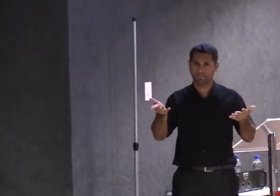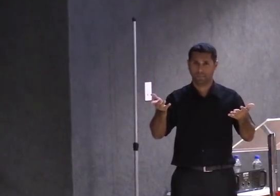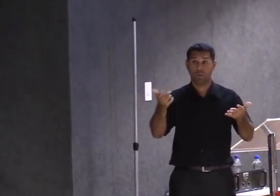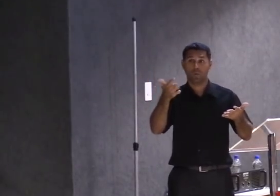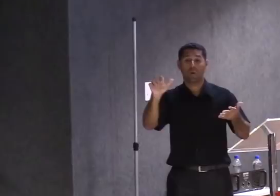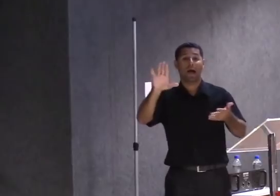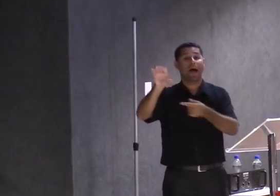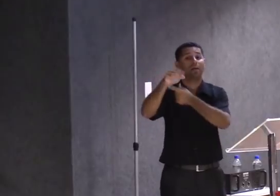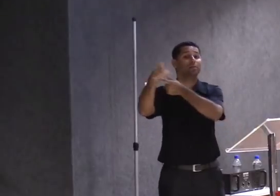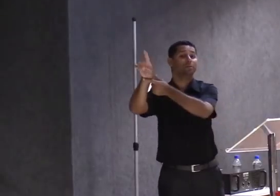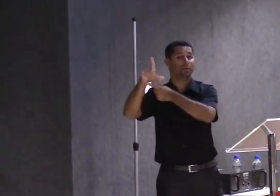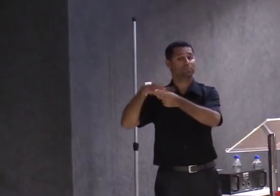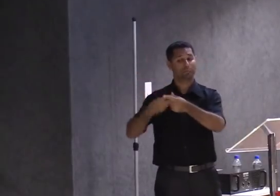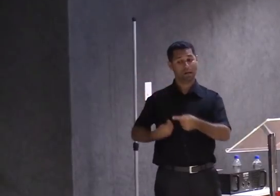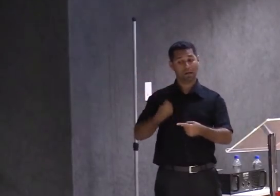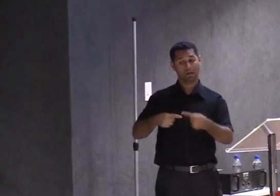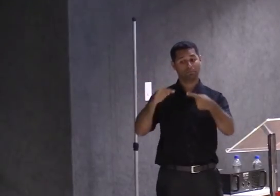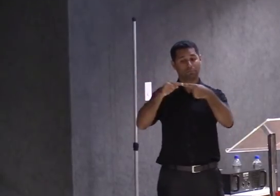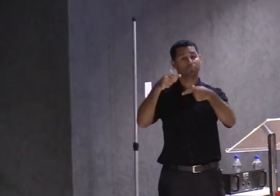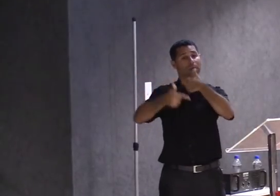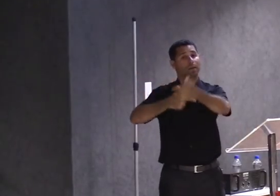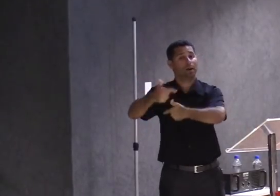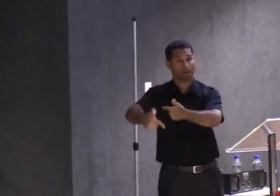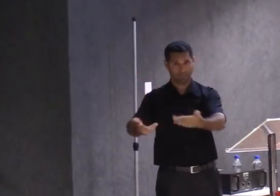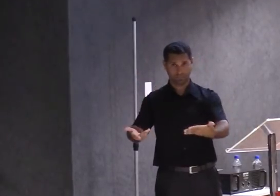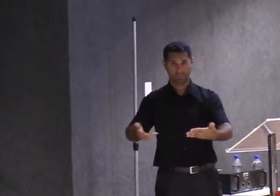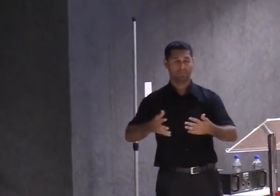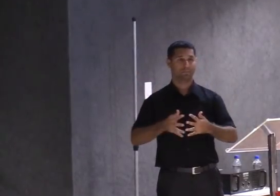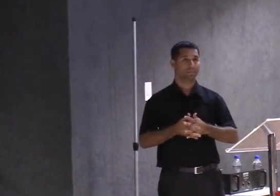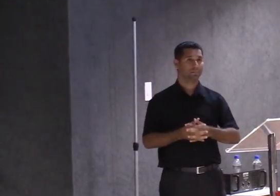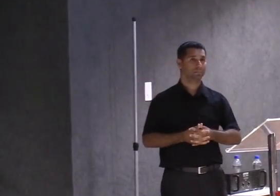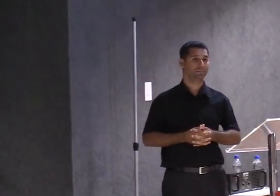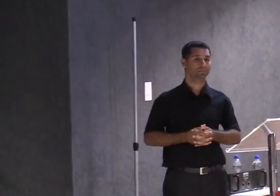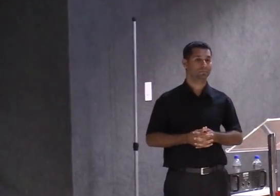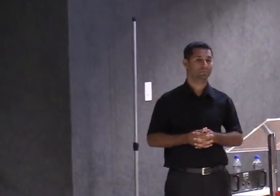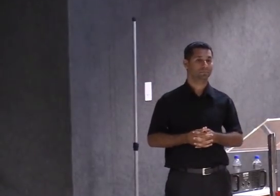outras ações para que você possa aplicar no seu trabalho.